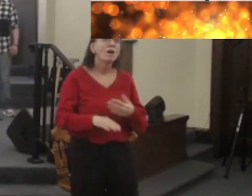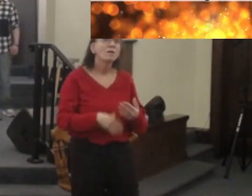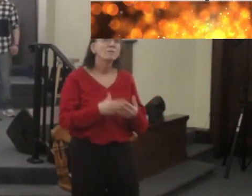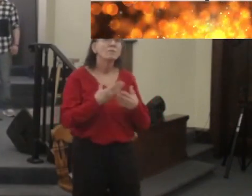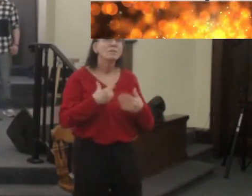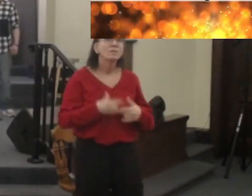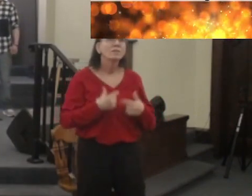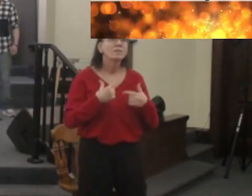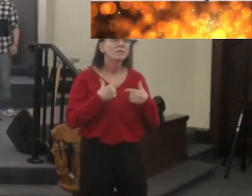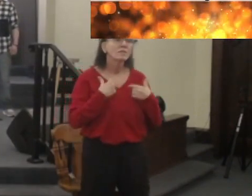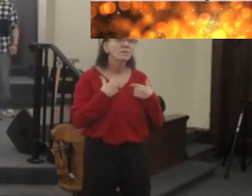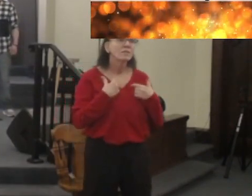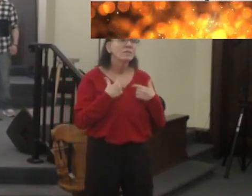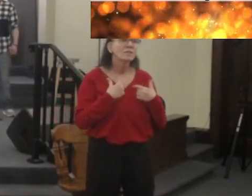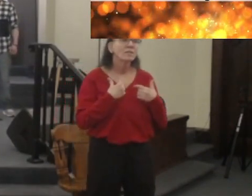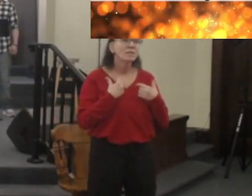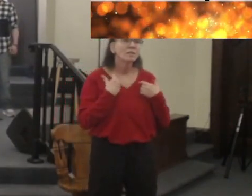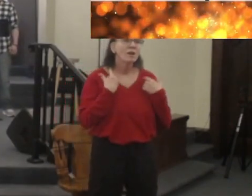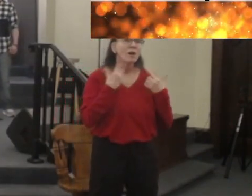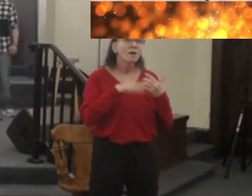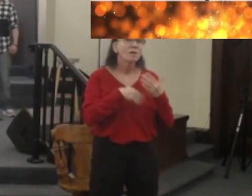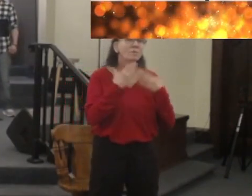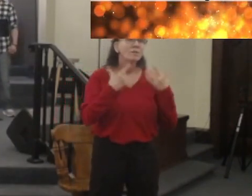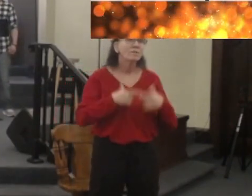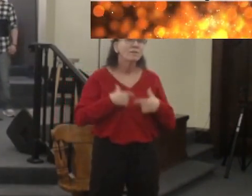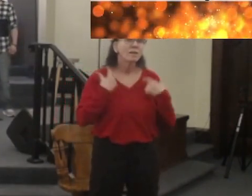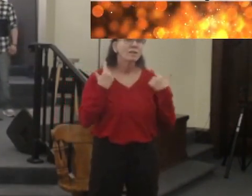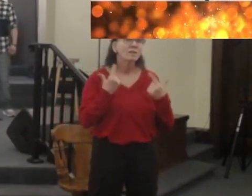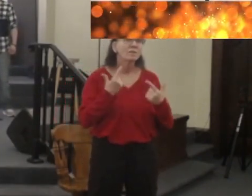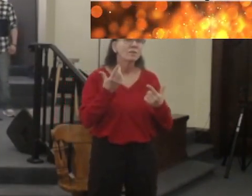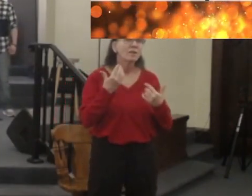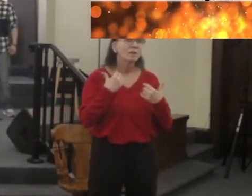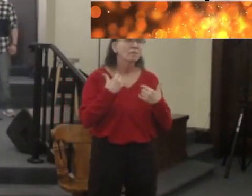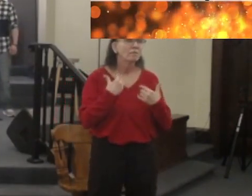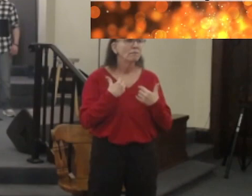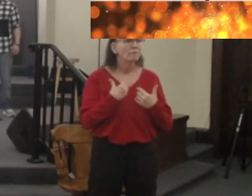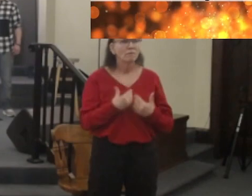gonna sing. Oh, yes, Lord, I'm going to sing.